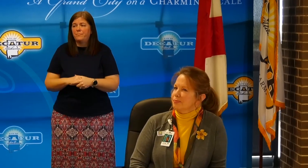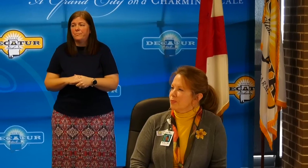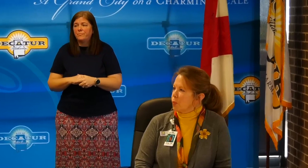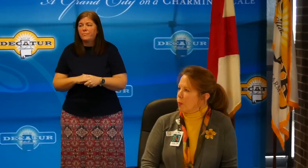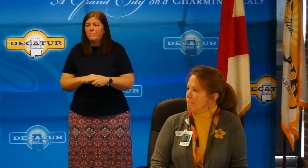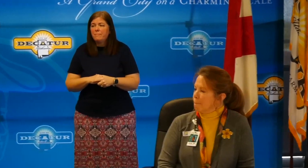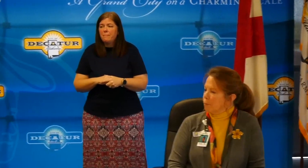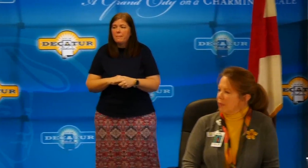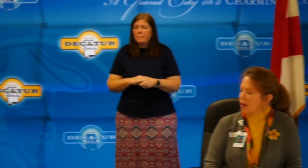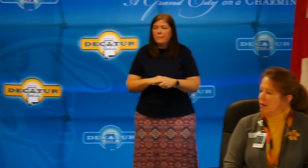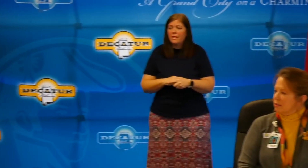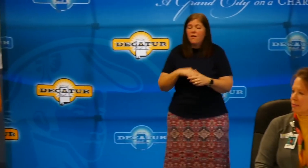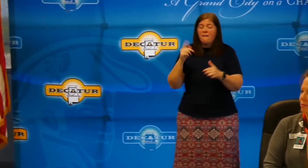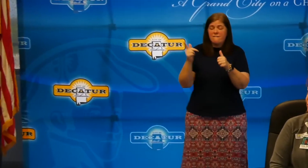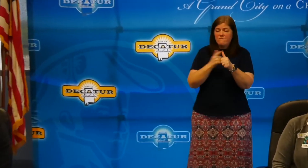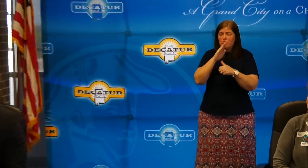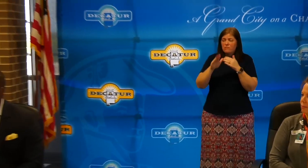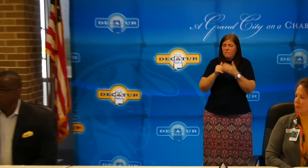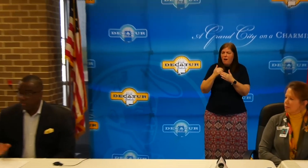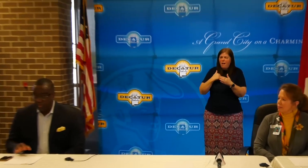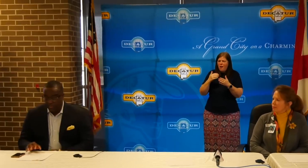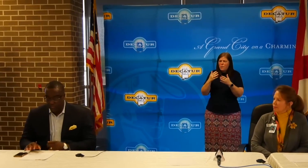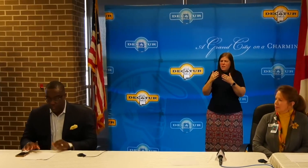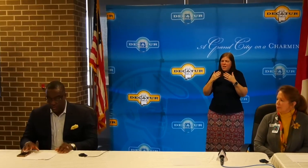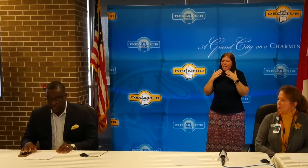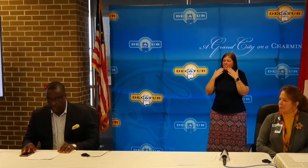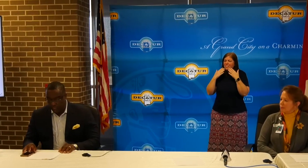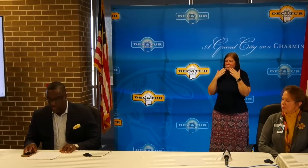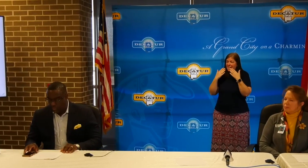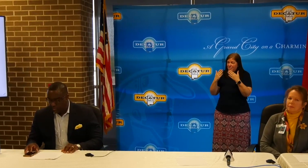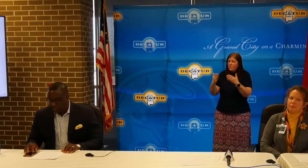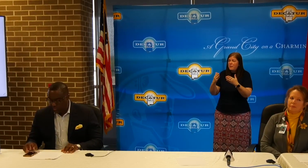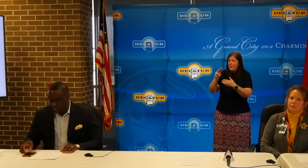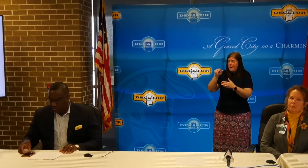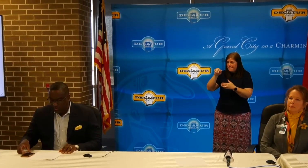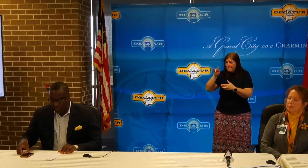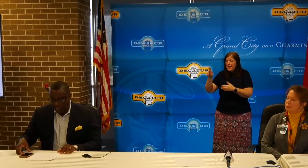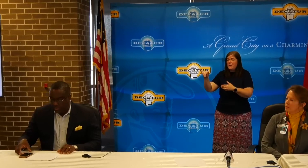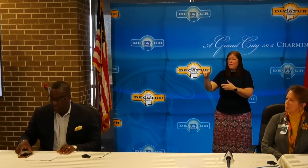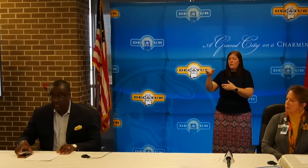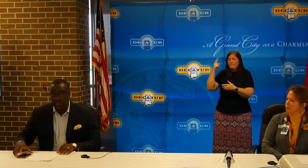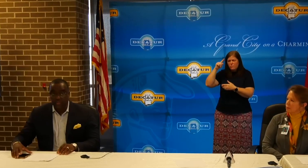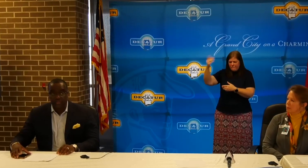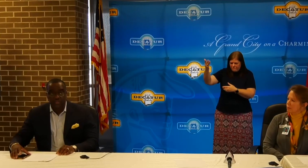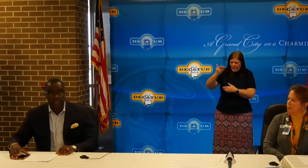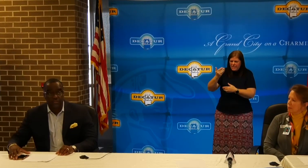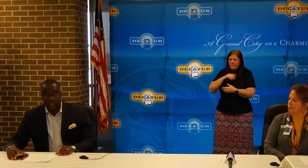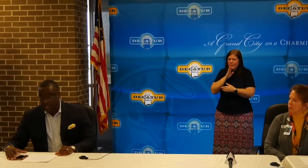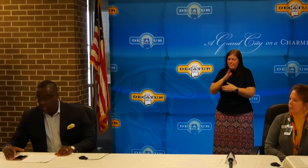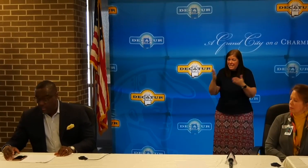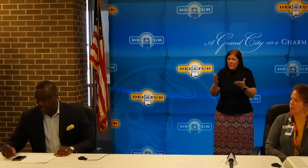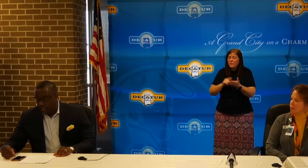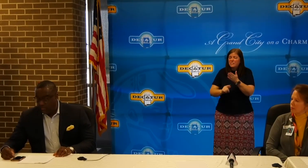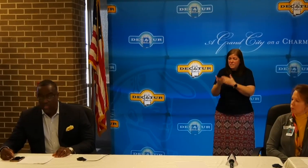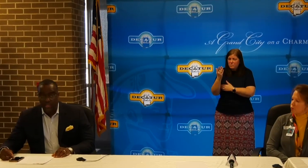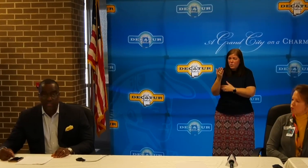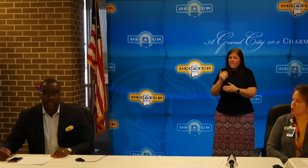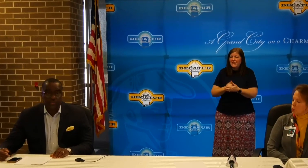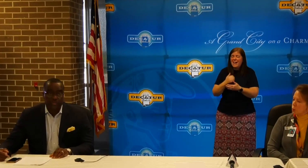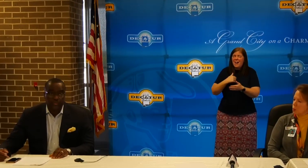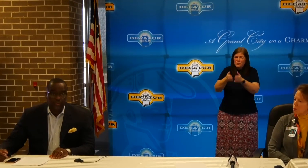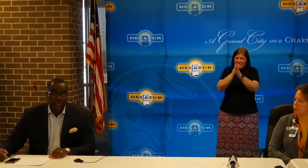Awesome. Well, first of all, I'd like to thank the mayor for the invitation this morning to be a part of today's session. And I